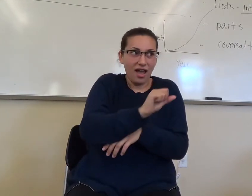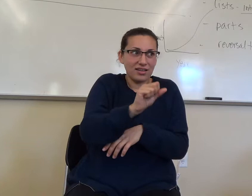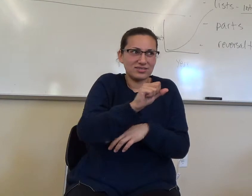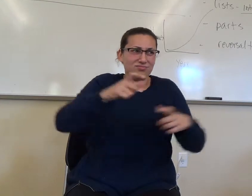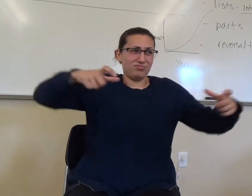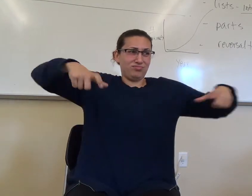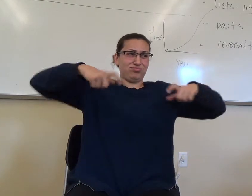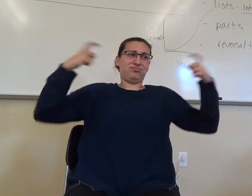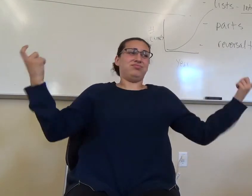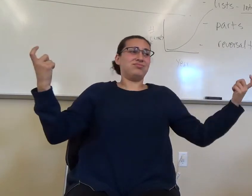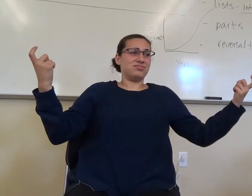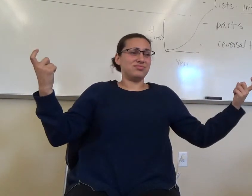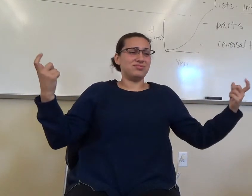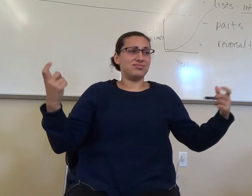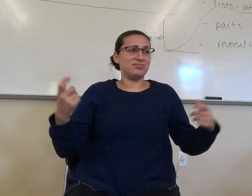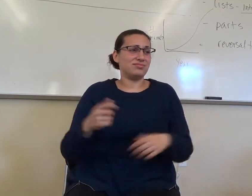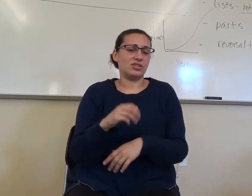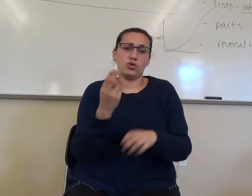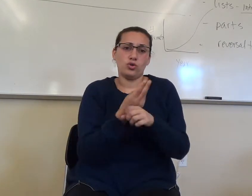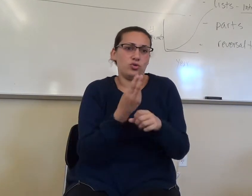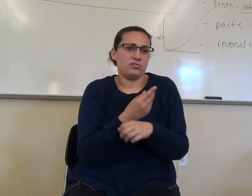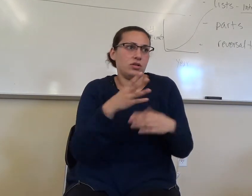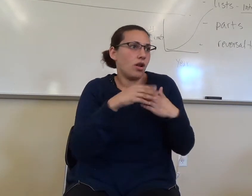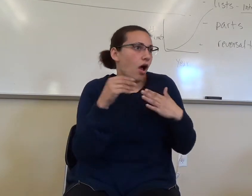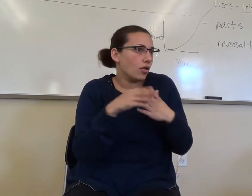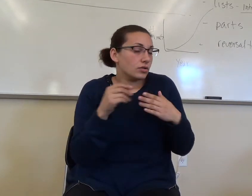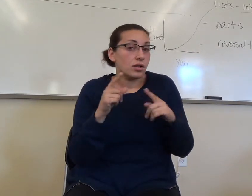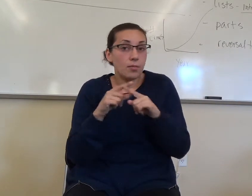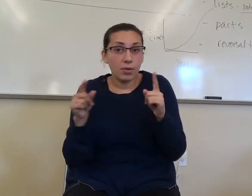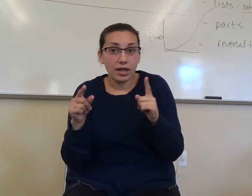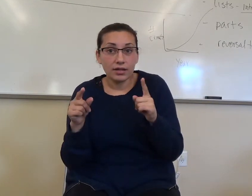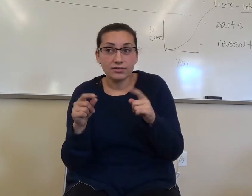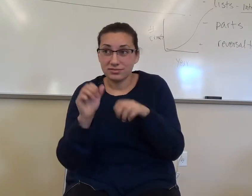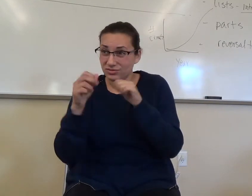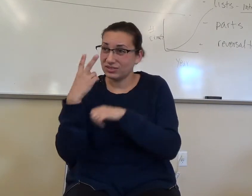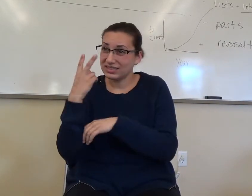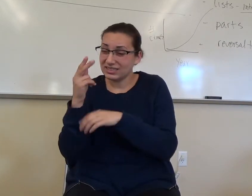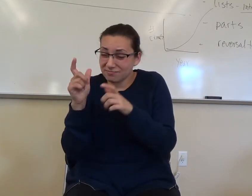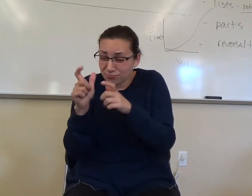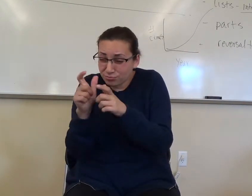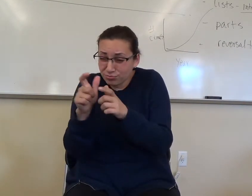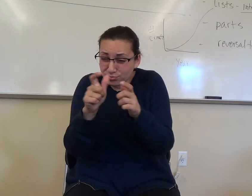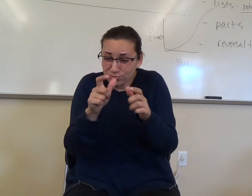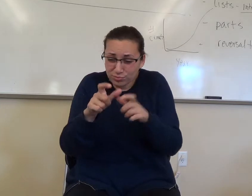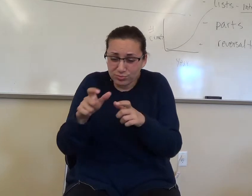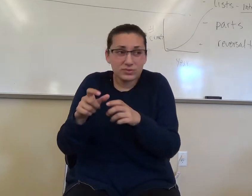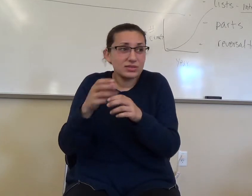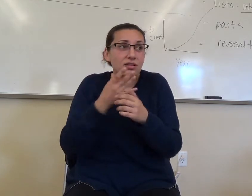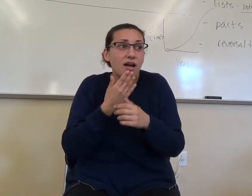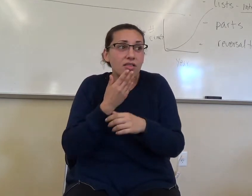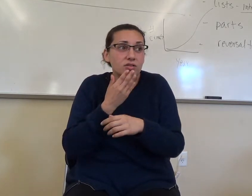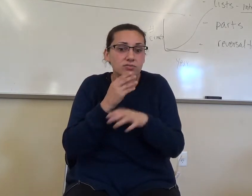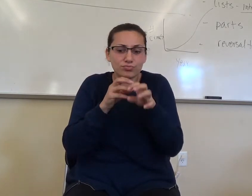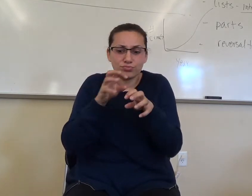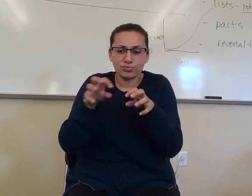here and still be using dollars. But can you see all these little bitty different colors? This is what we're talking about right